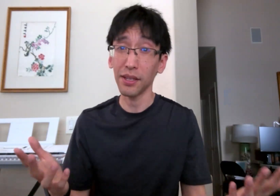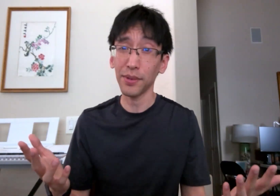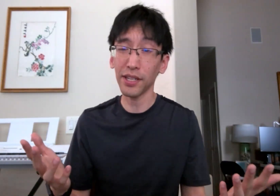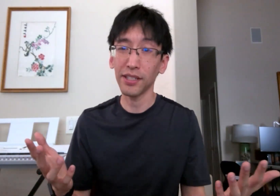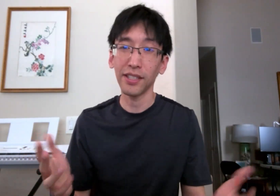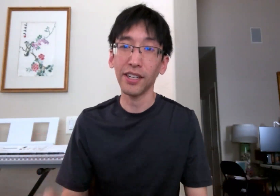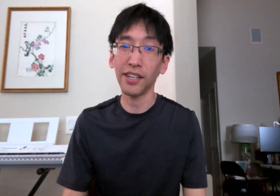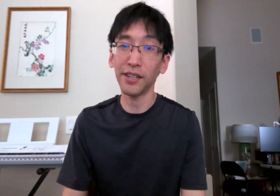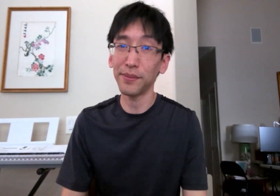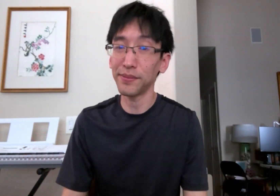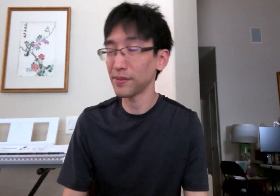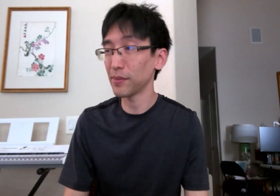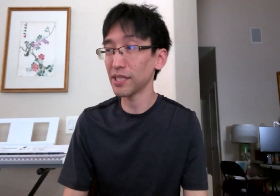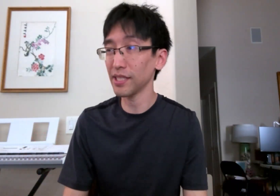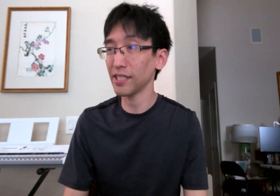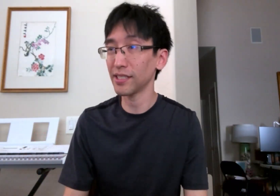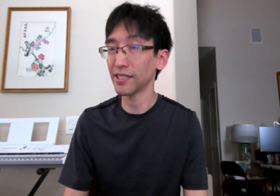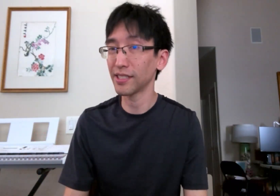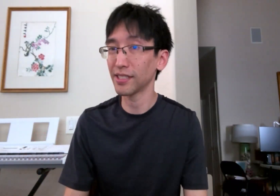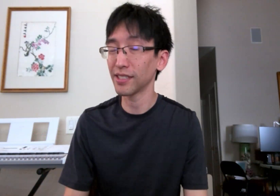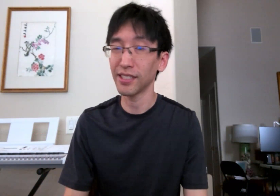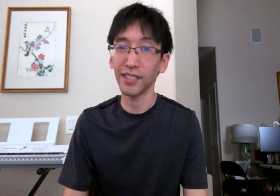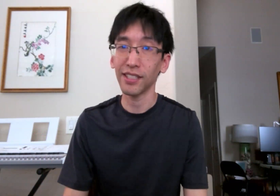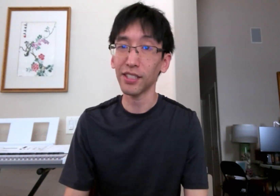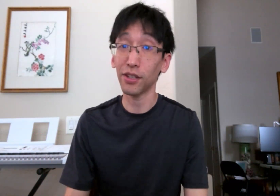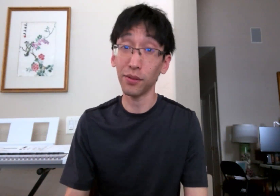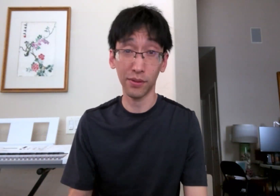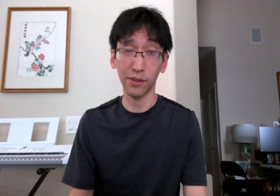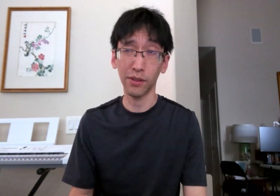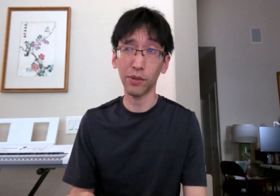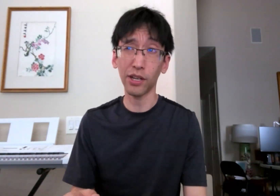But yeah, let me see. So